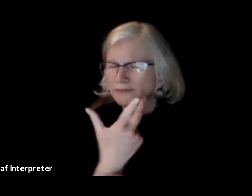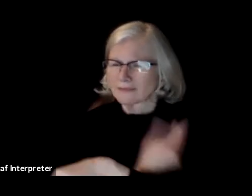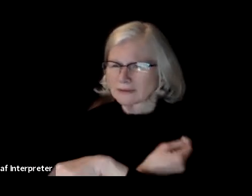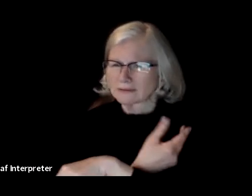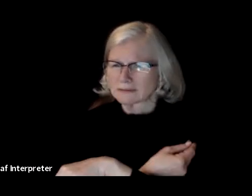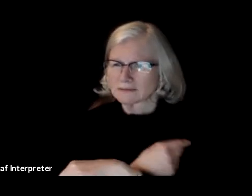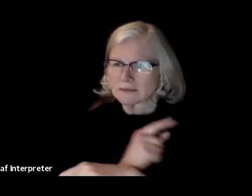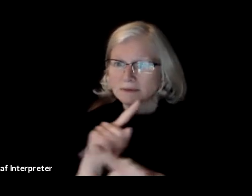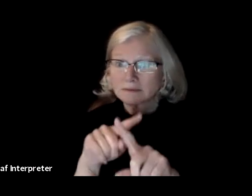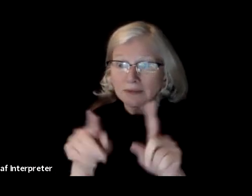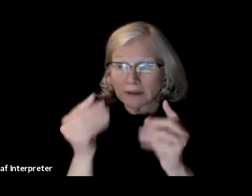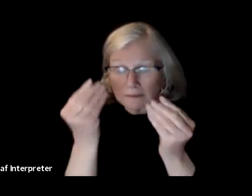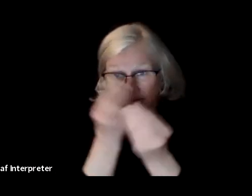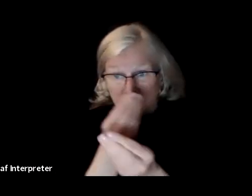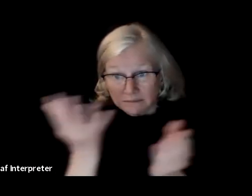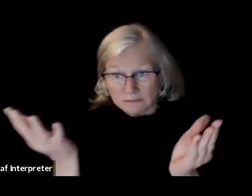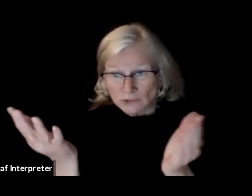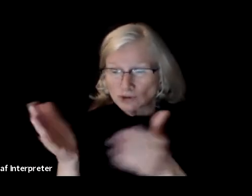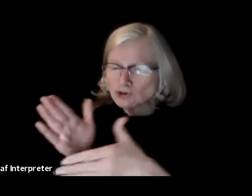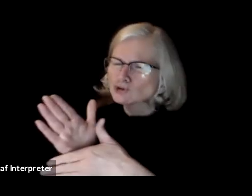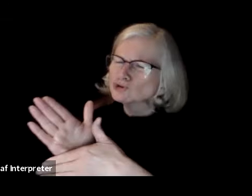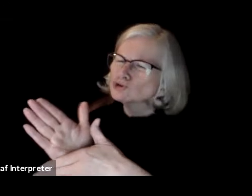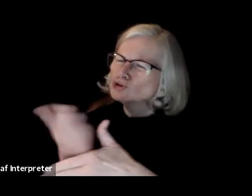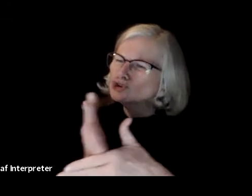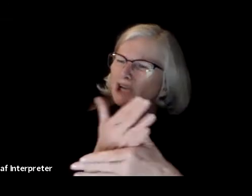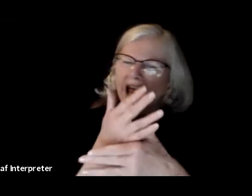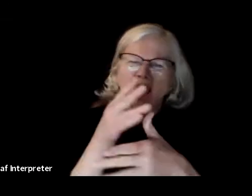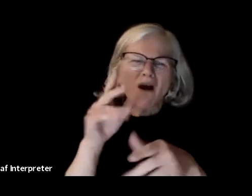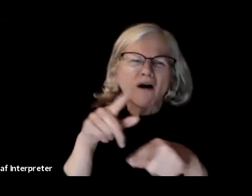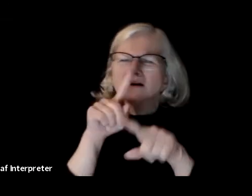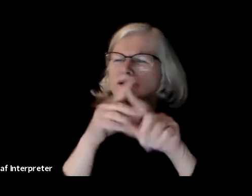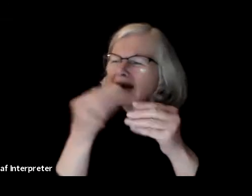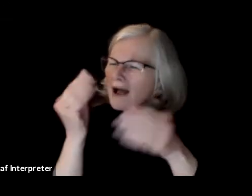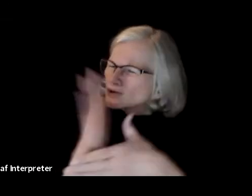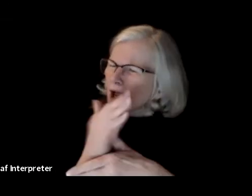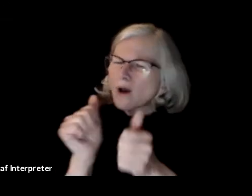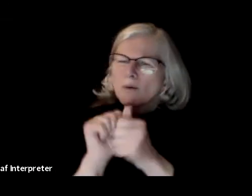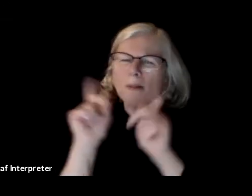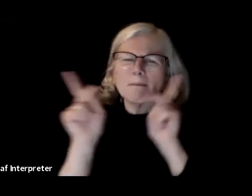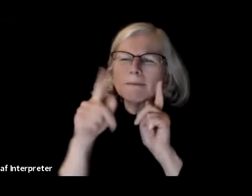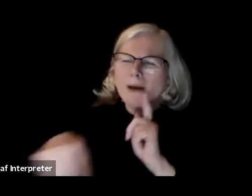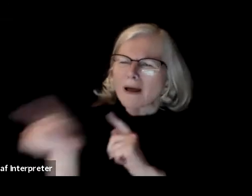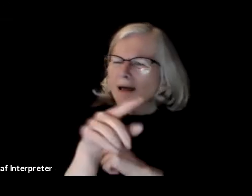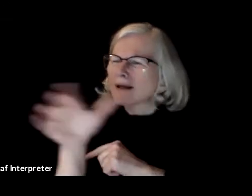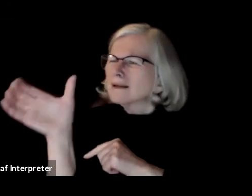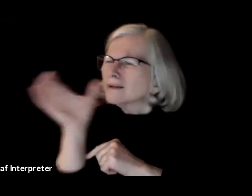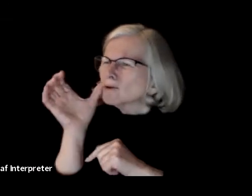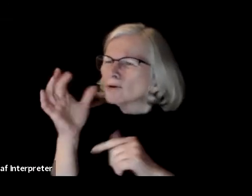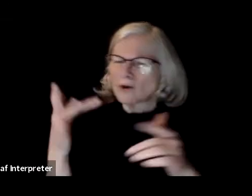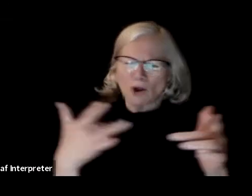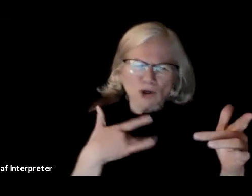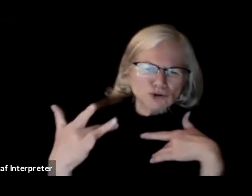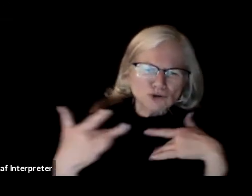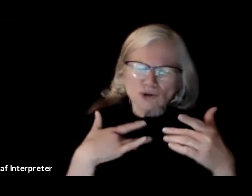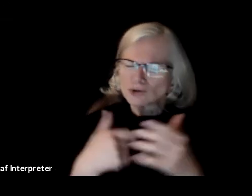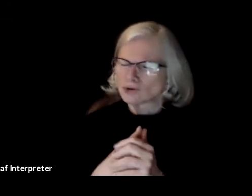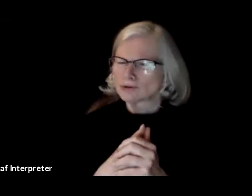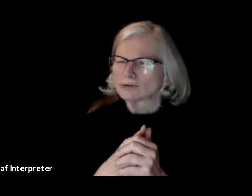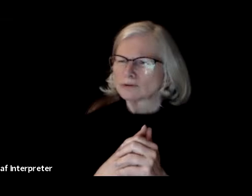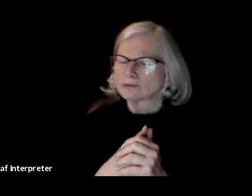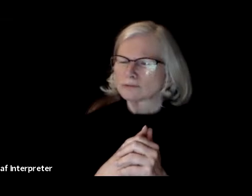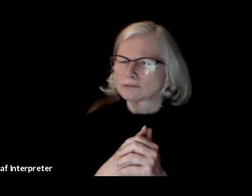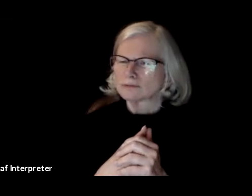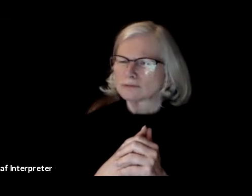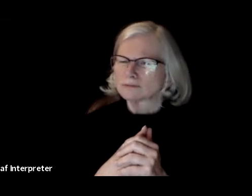listen carefully to safety or other concerns that staff or residents in our settings may have, to provide